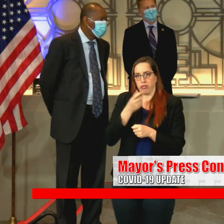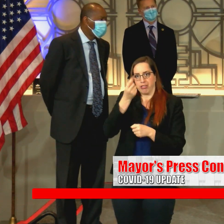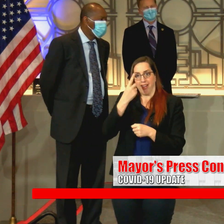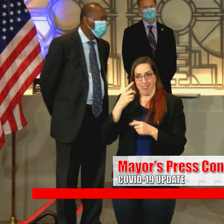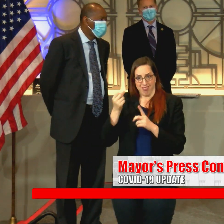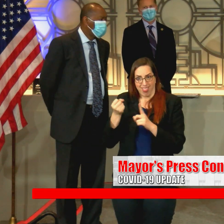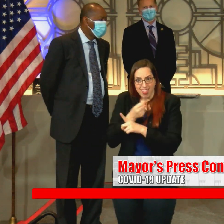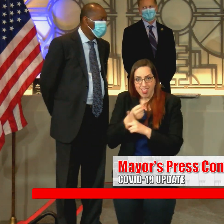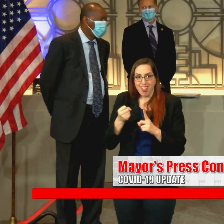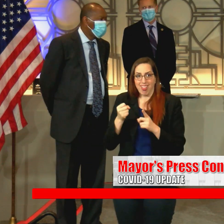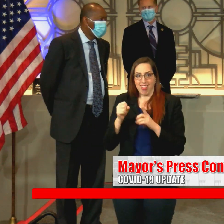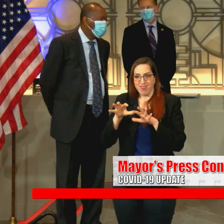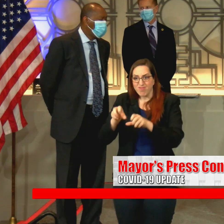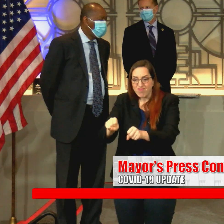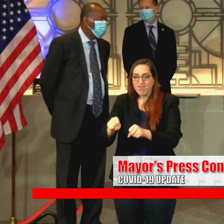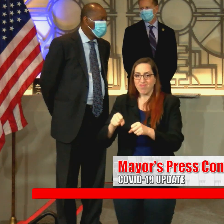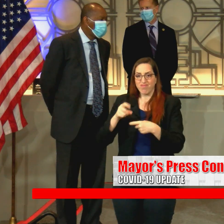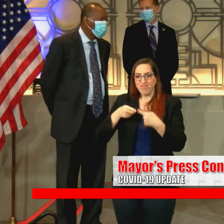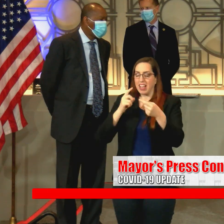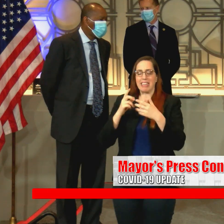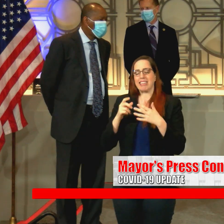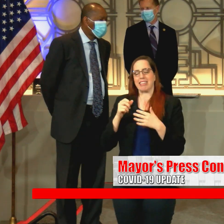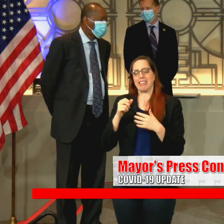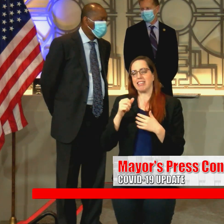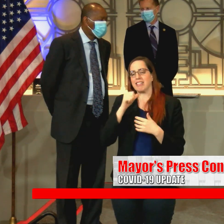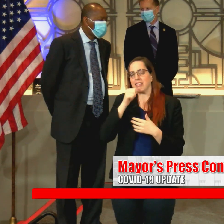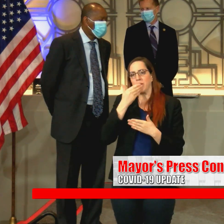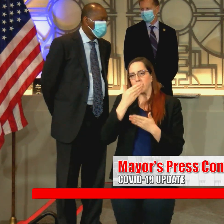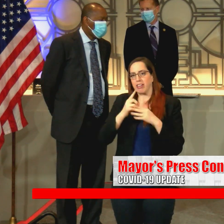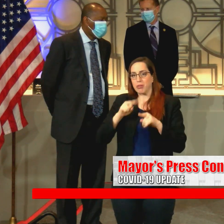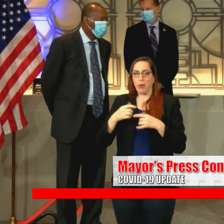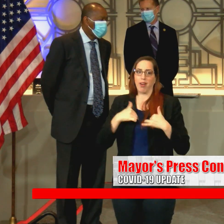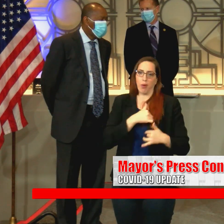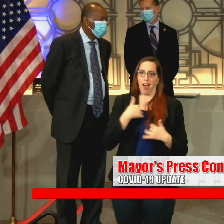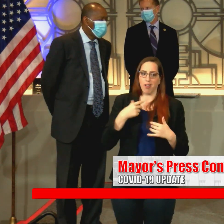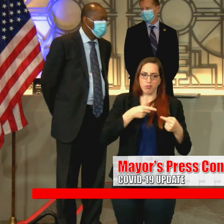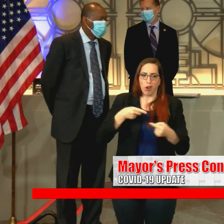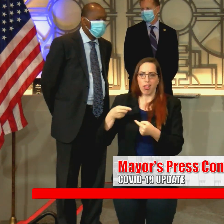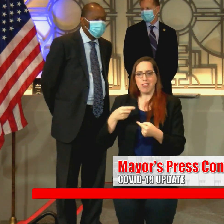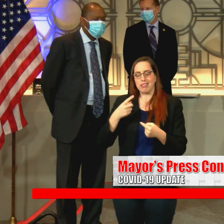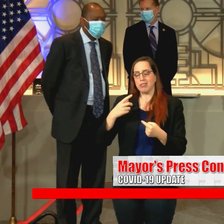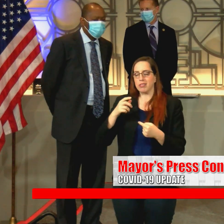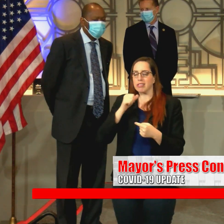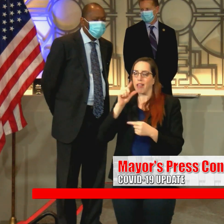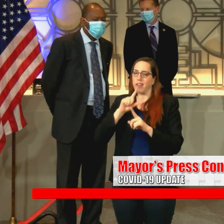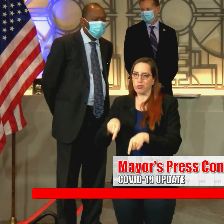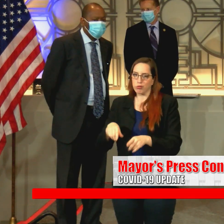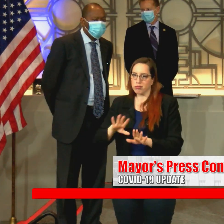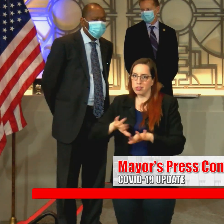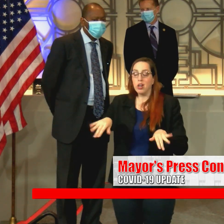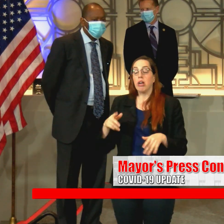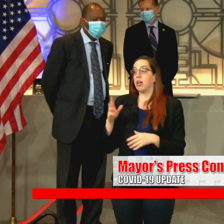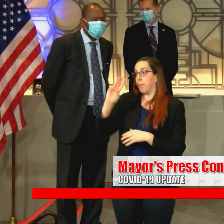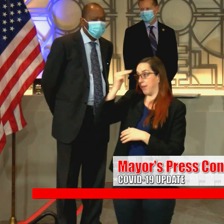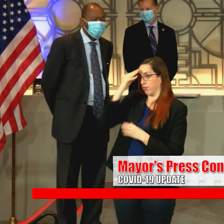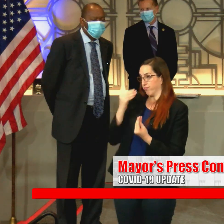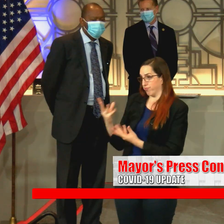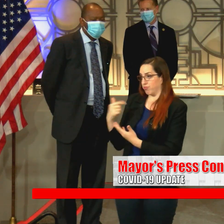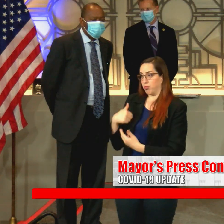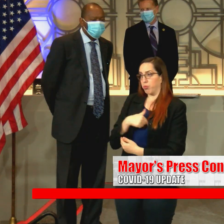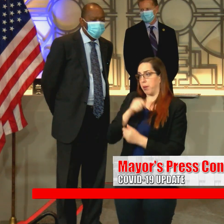is not the answer to the struggles. And let me just close by saying, Mayor, that we're so blessed to have such a